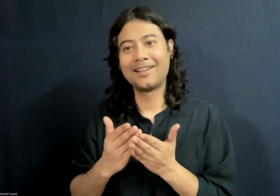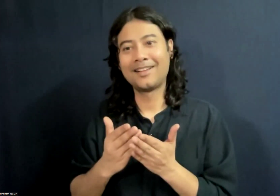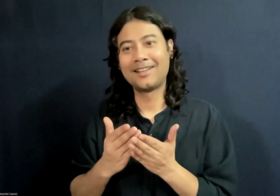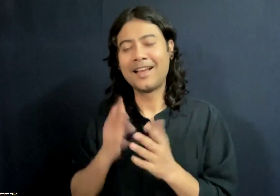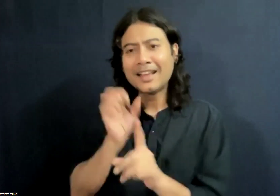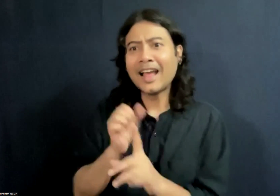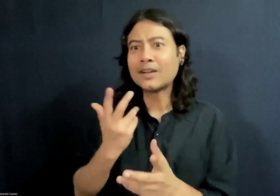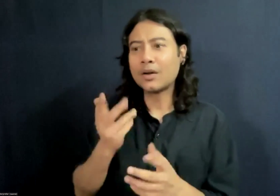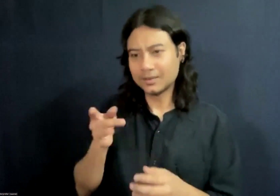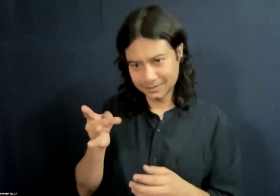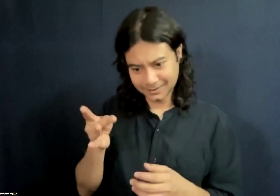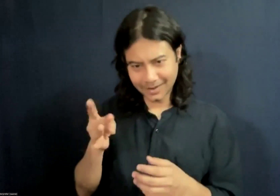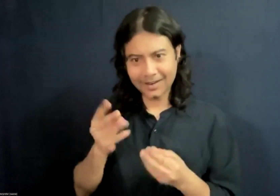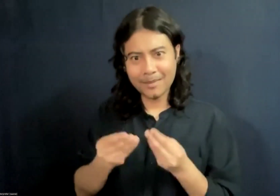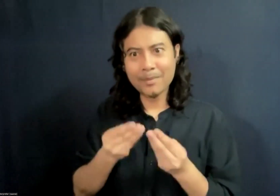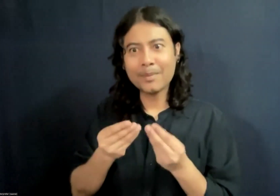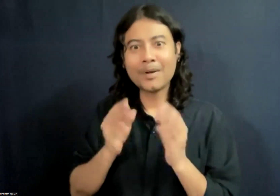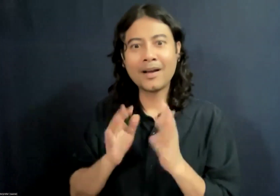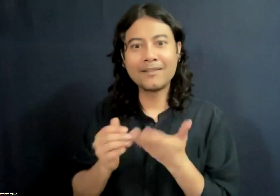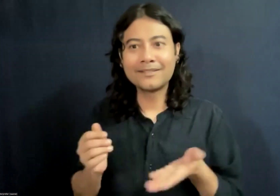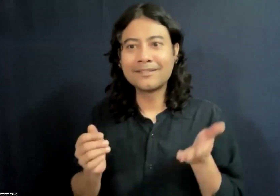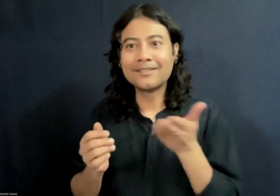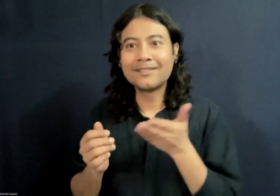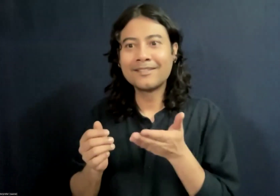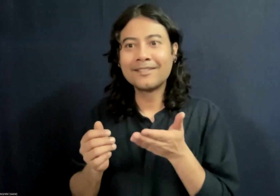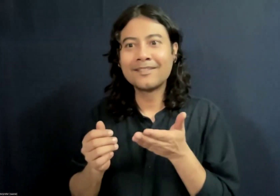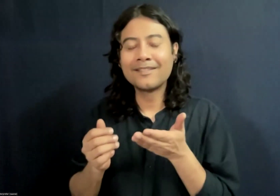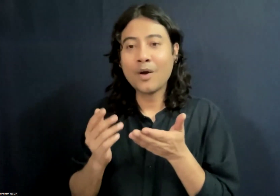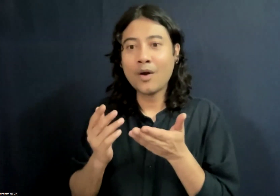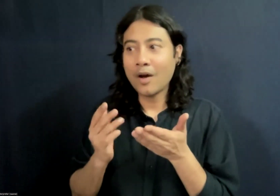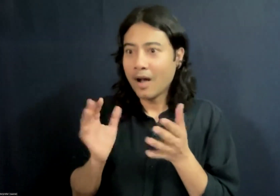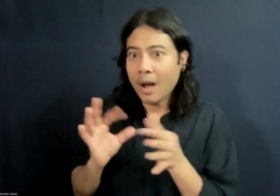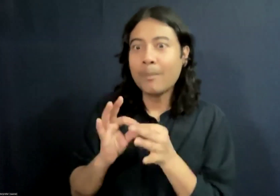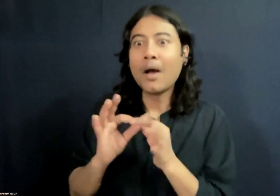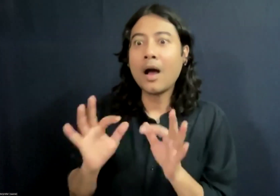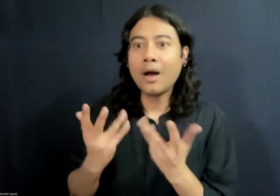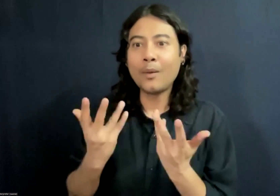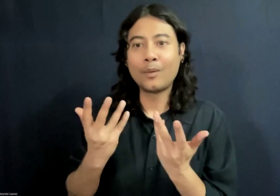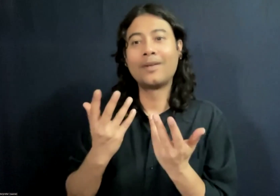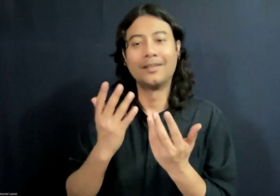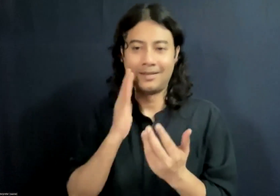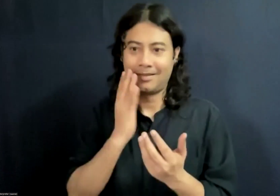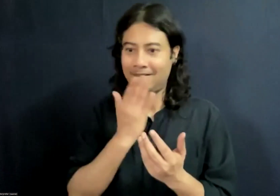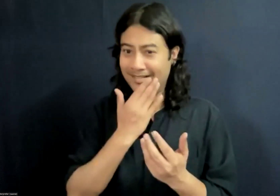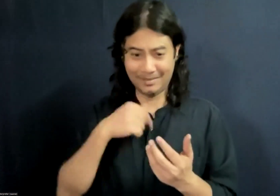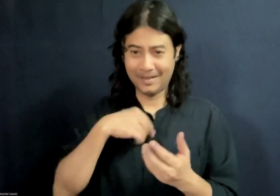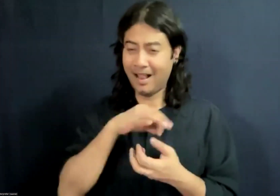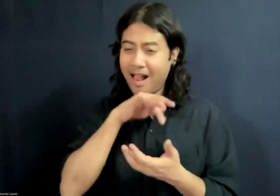mantra. And second, we are engaged in serving the Lord.